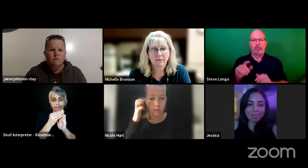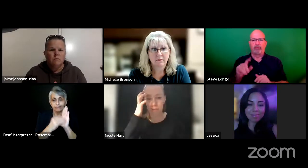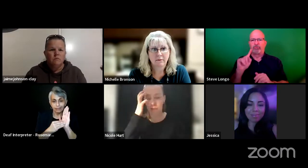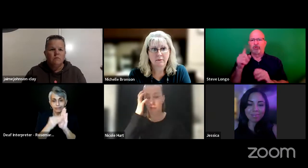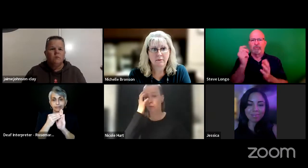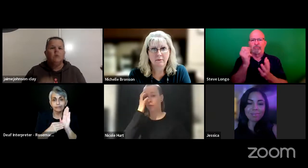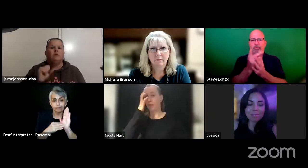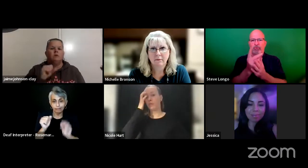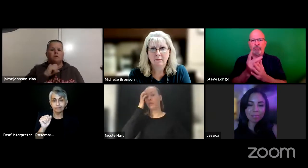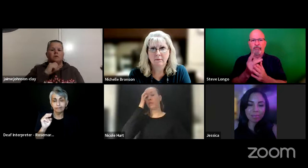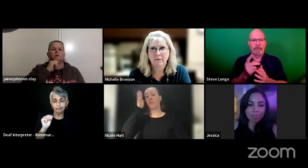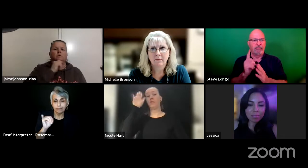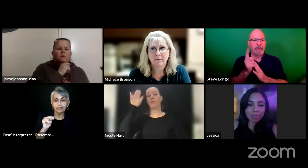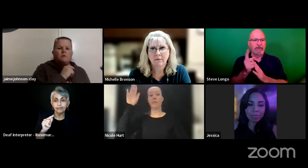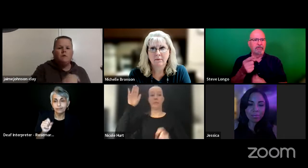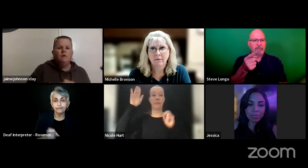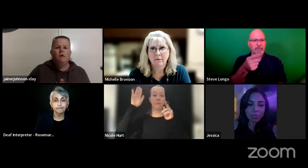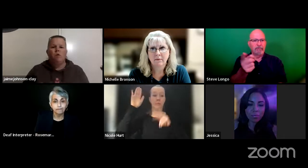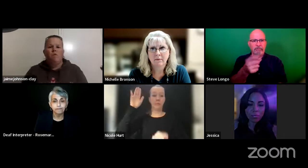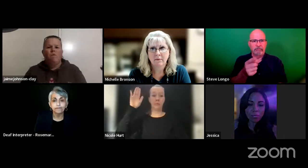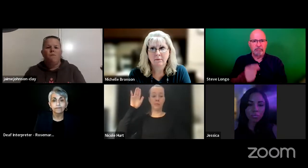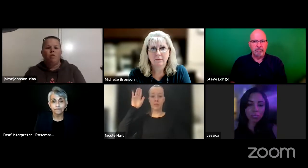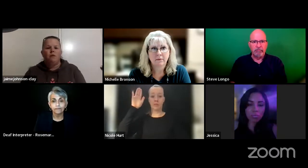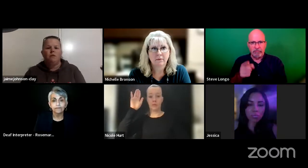Nicole is asking, is this for board minutes?